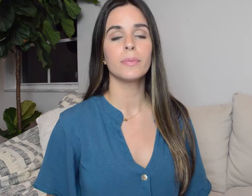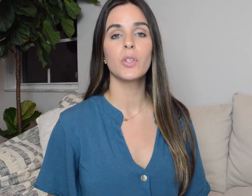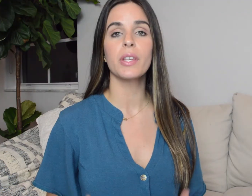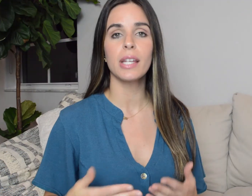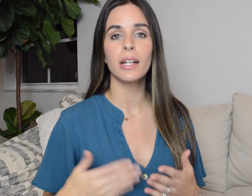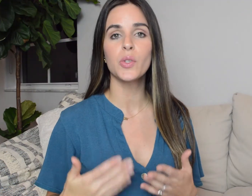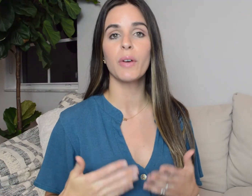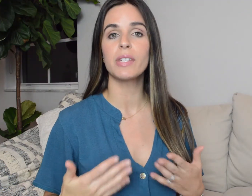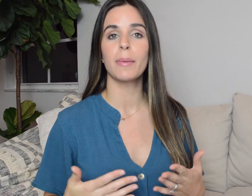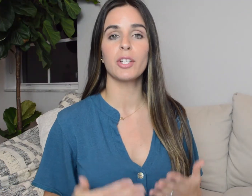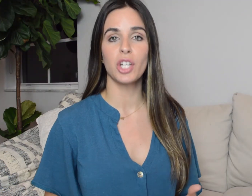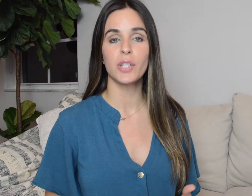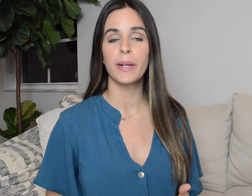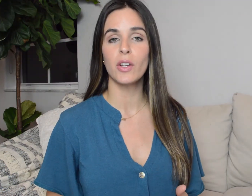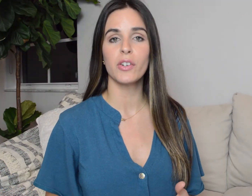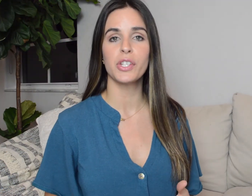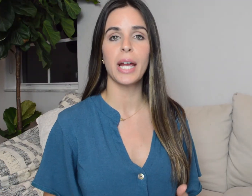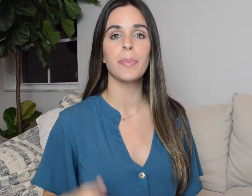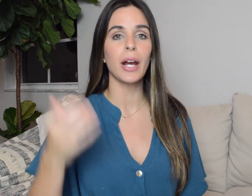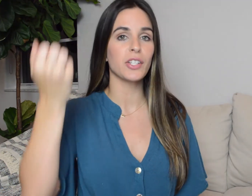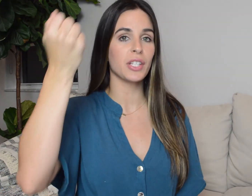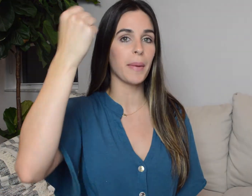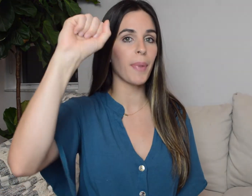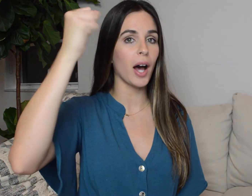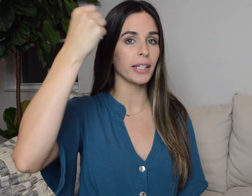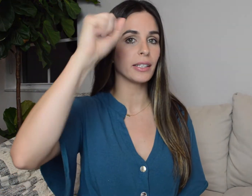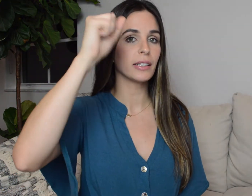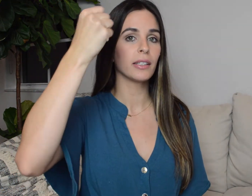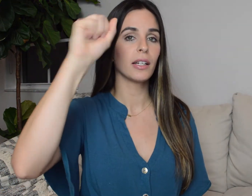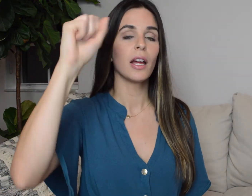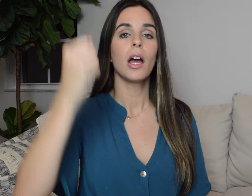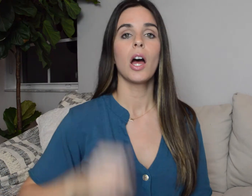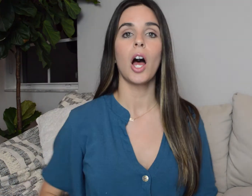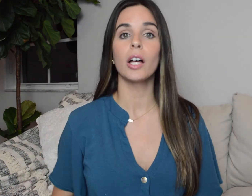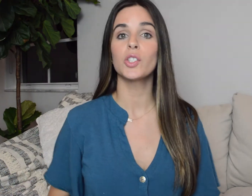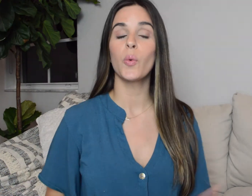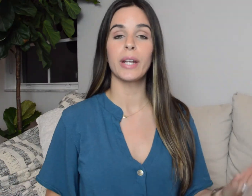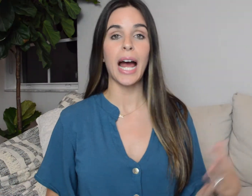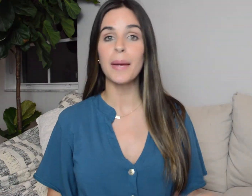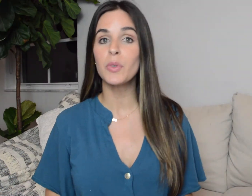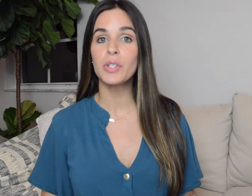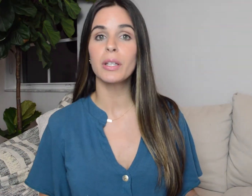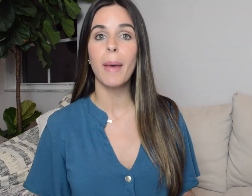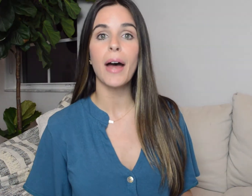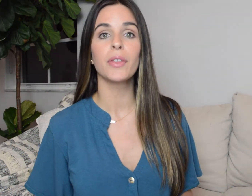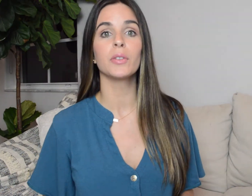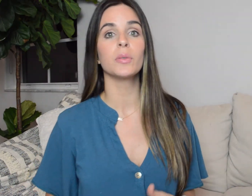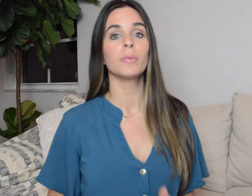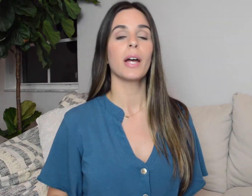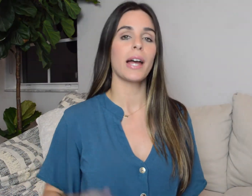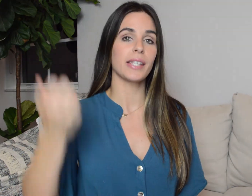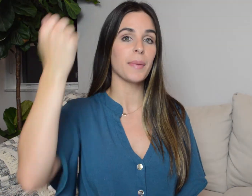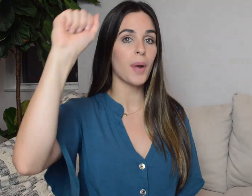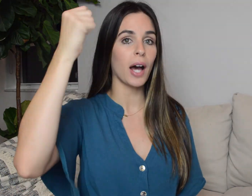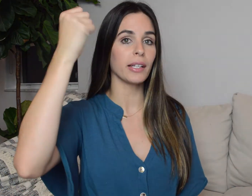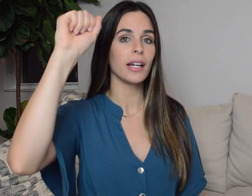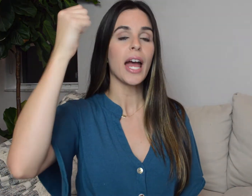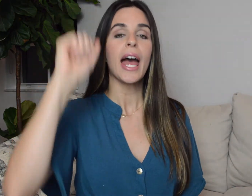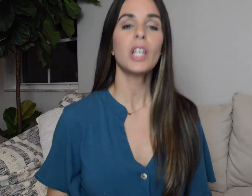this sign I do every time I change my daughter's diaper. I just say potty. Also, when I'm using the bathroom, I say potty. She